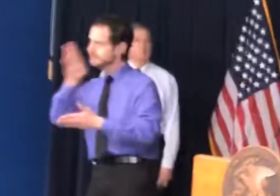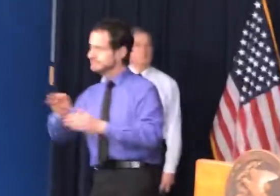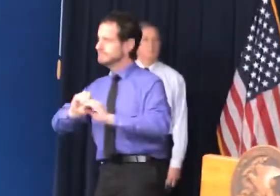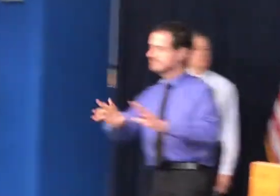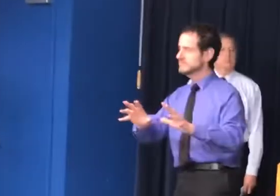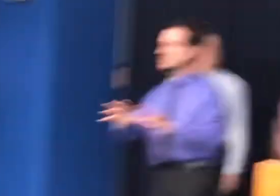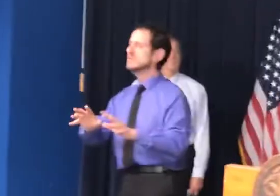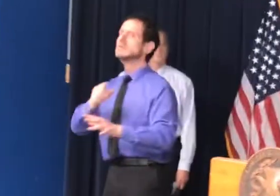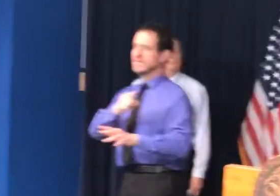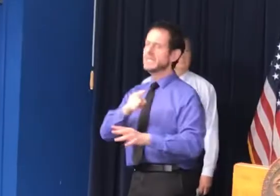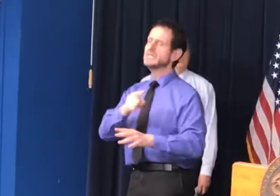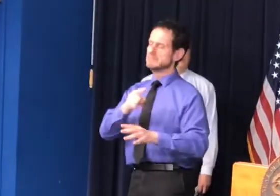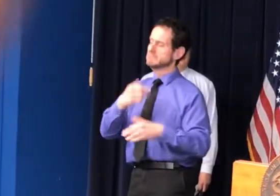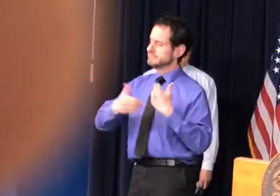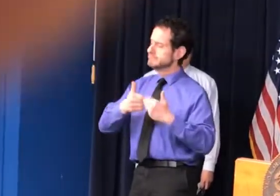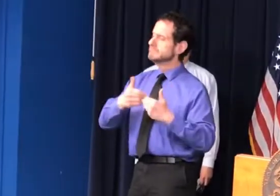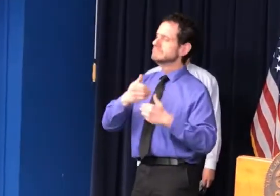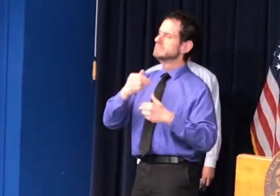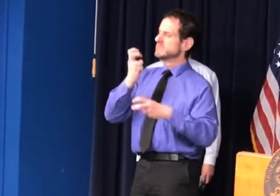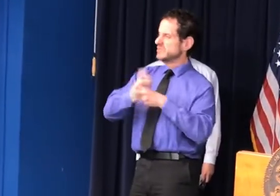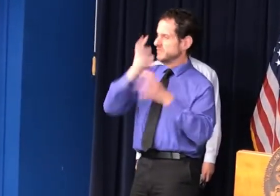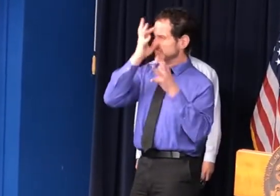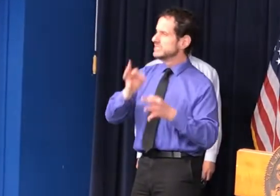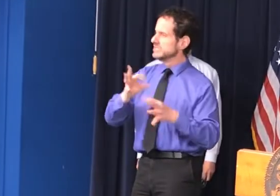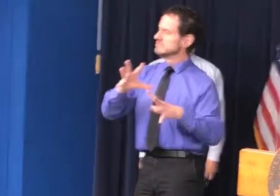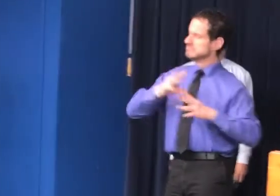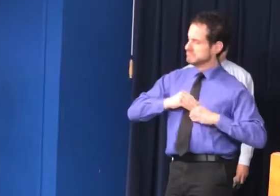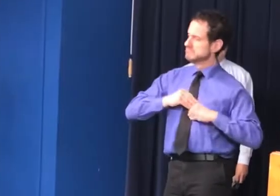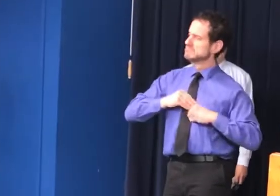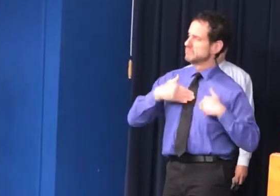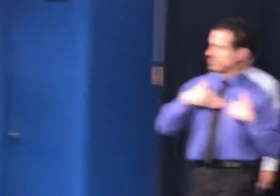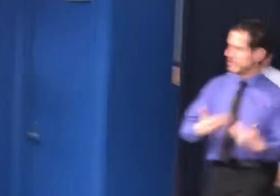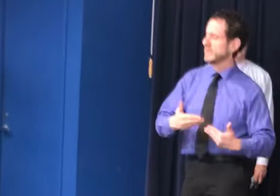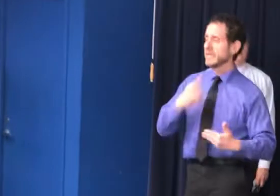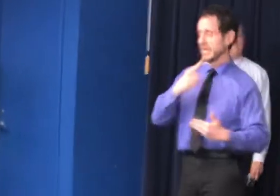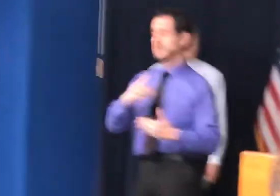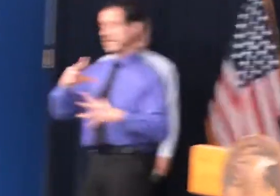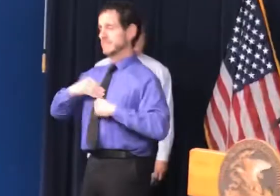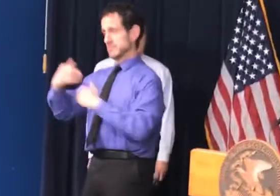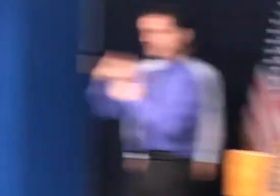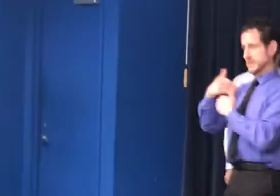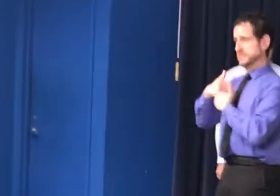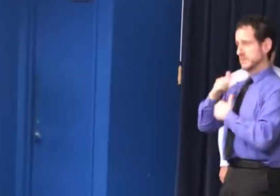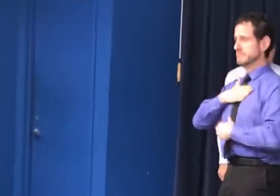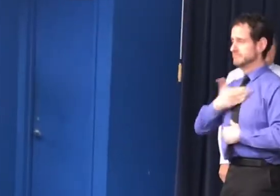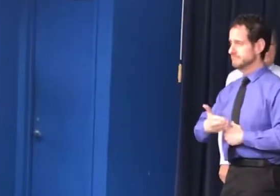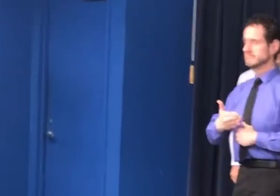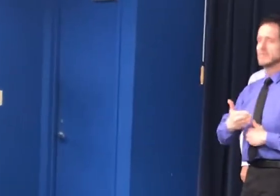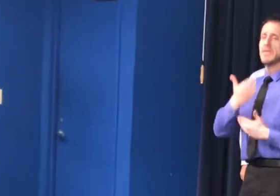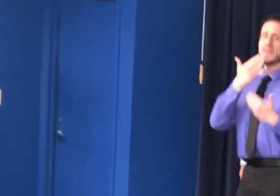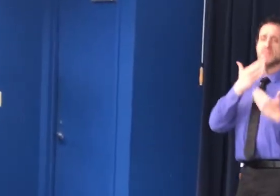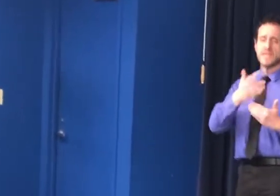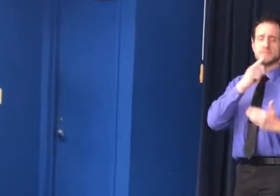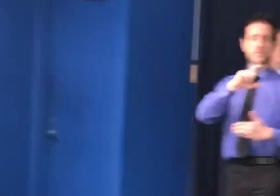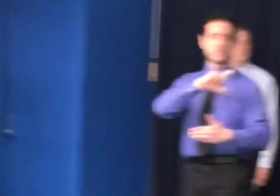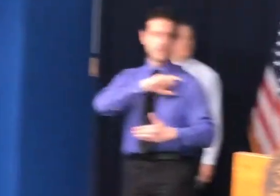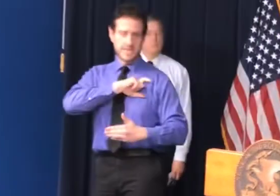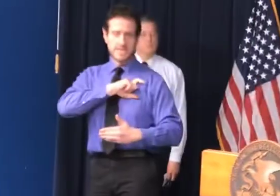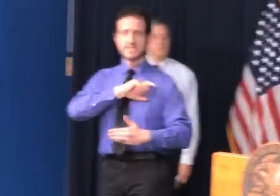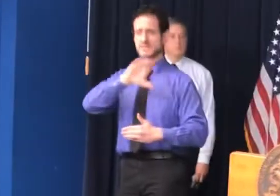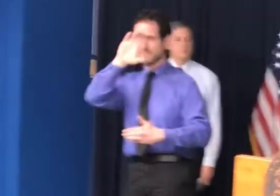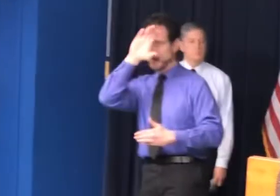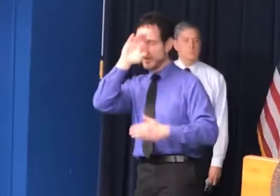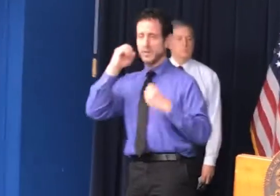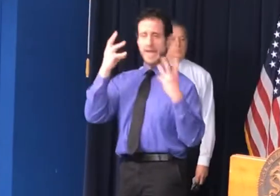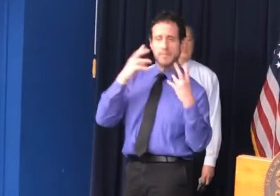accepting responsibility. Thank you, Governor. Thank you. Let me add thanks to the first responders and healthcare workers who are on the